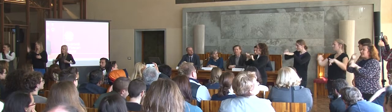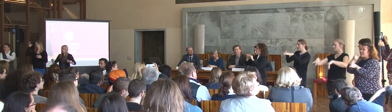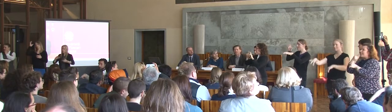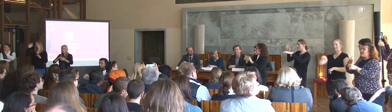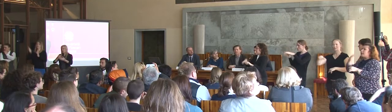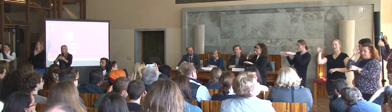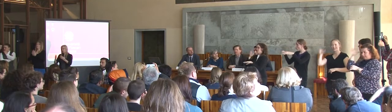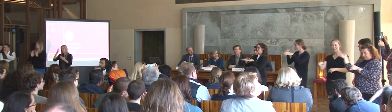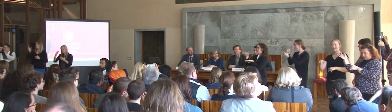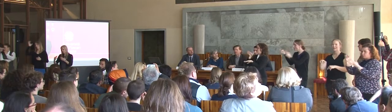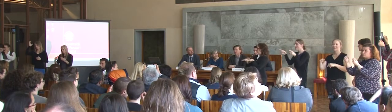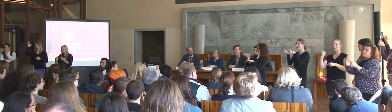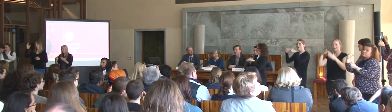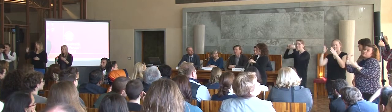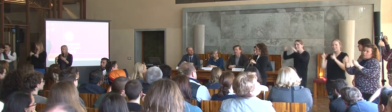language skilled